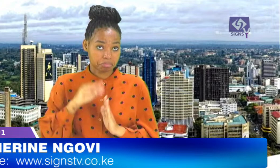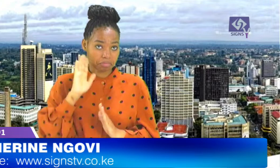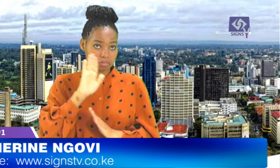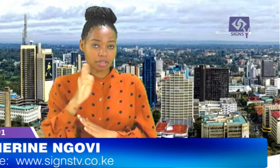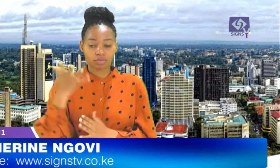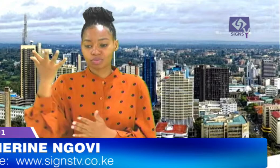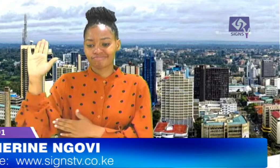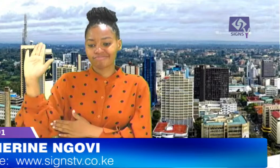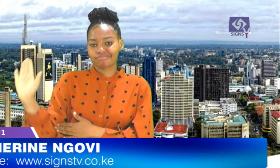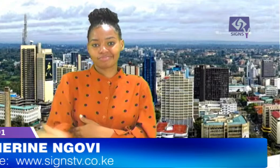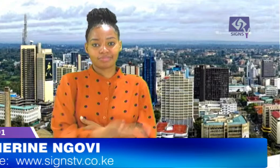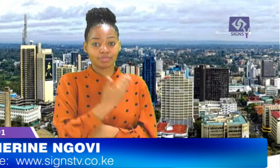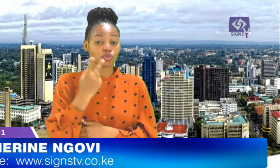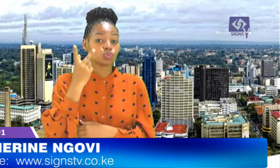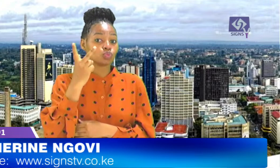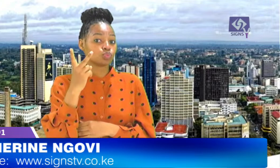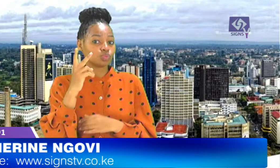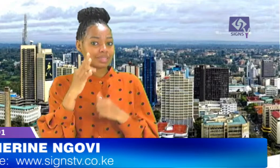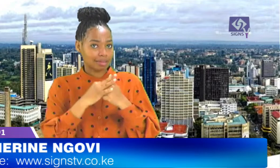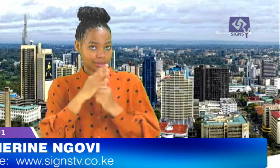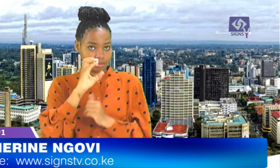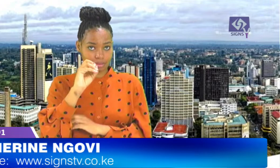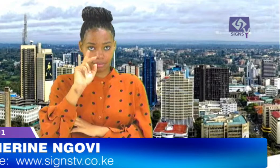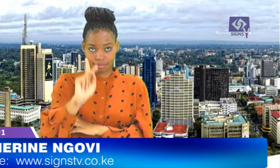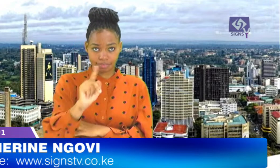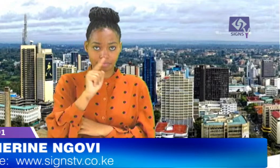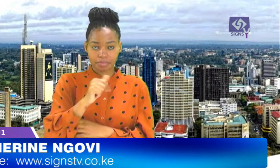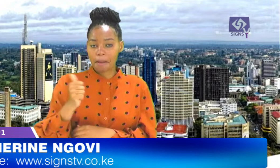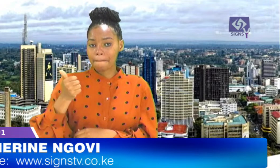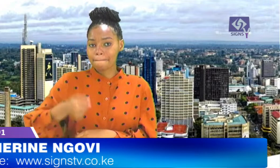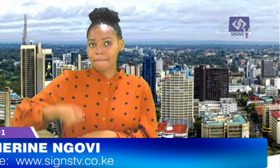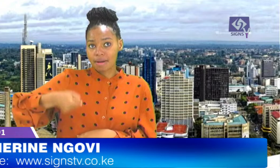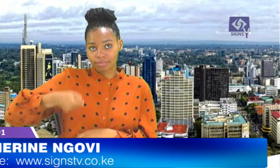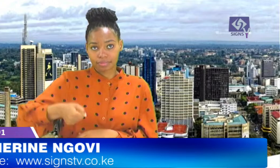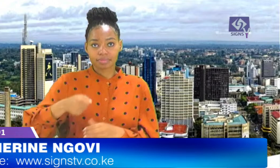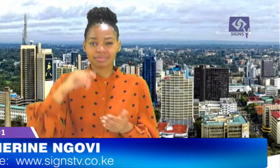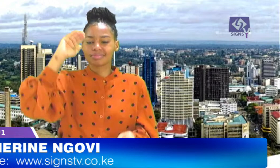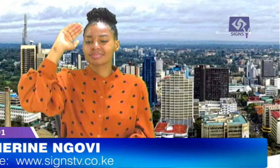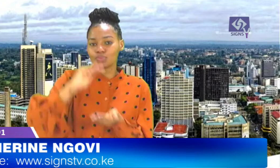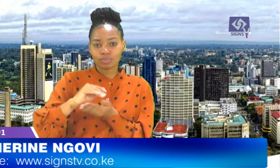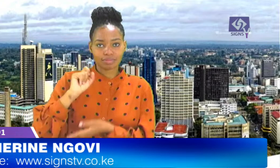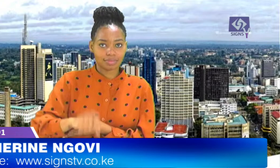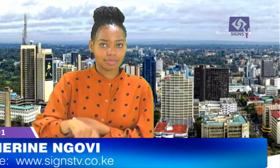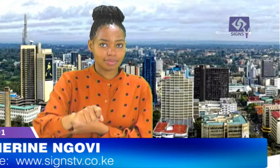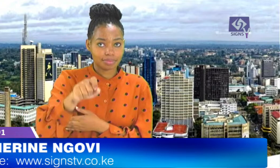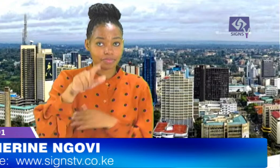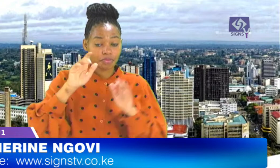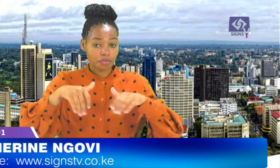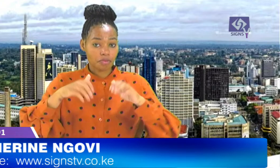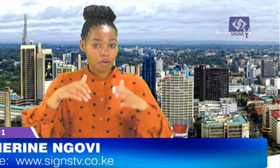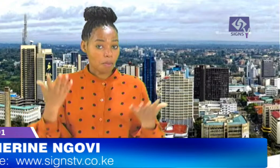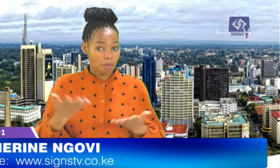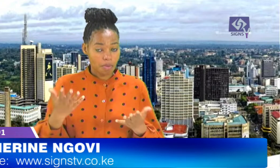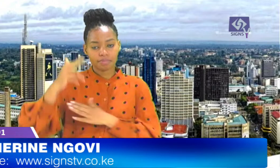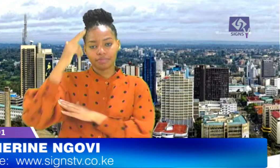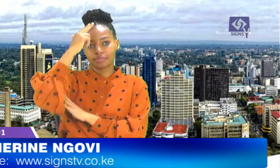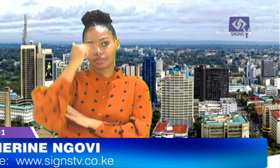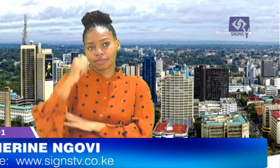The government, through the National Fertilizer Subsidy Program, has flagged off